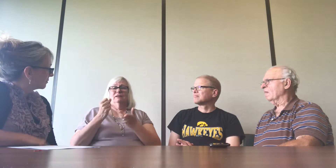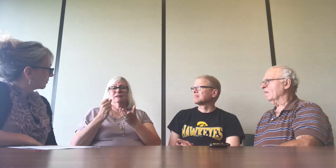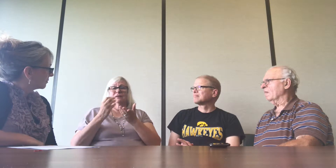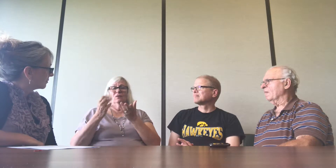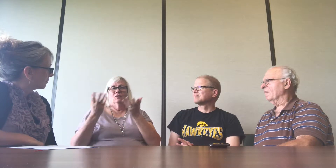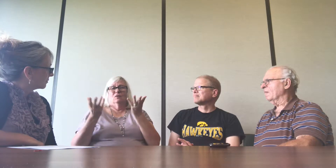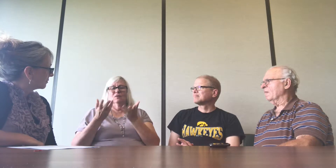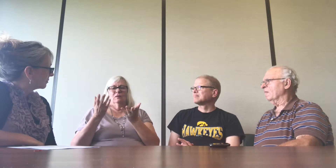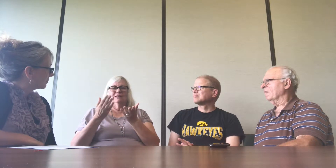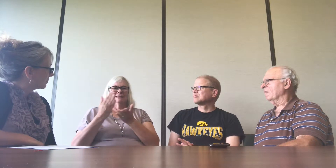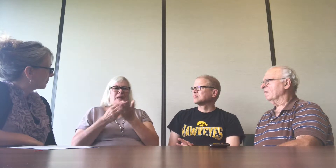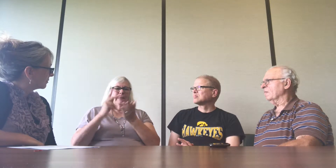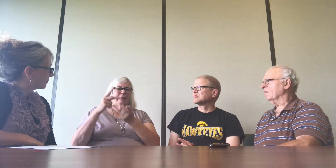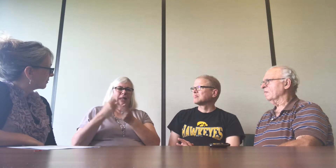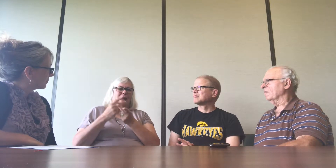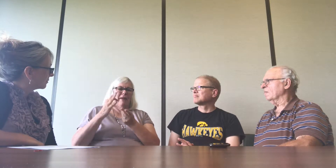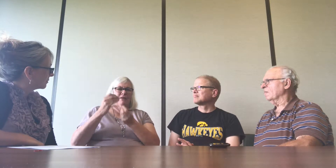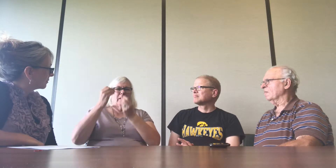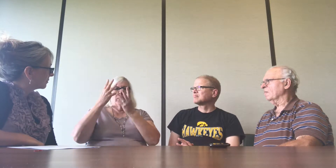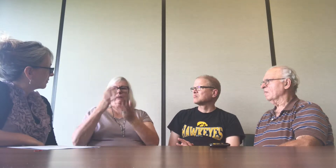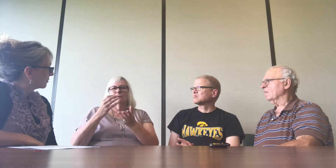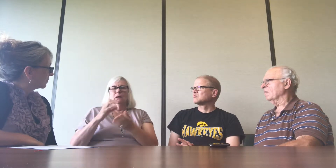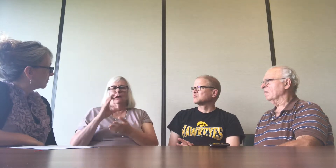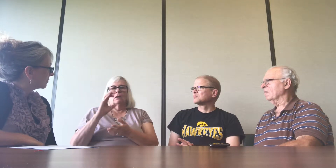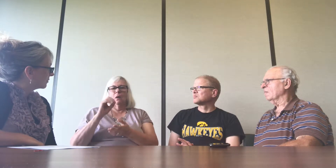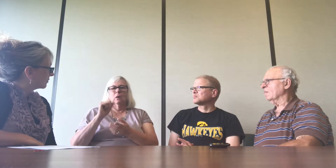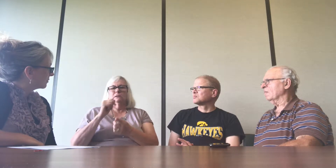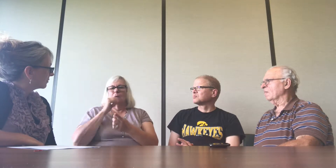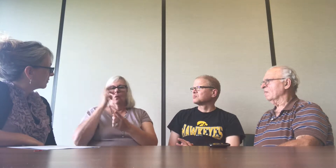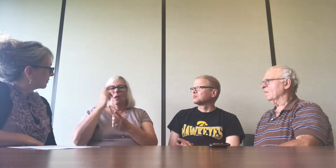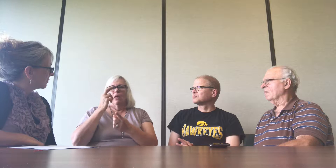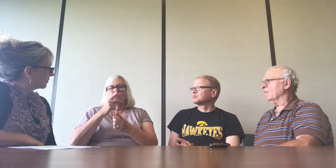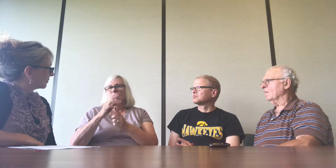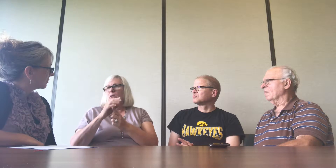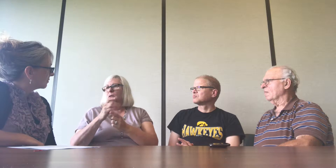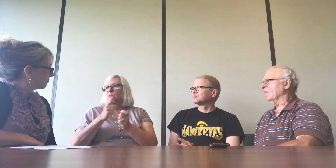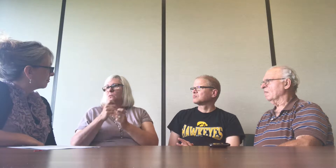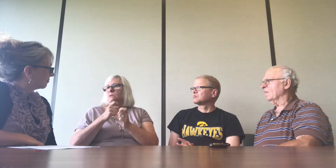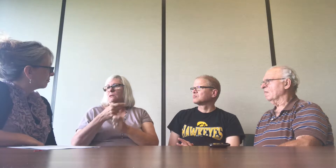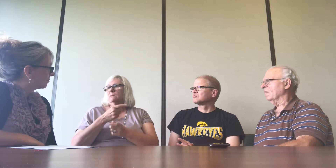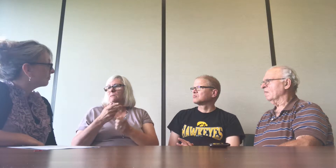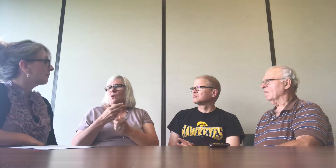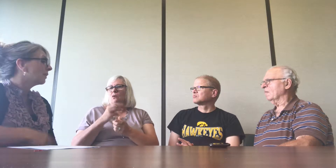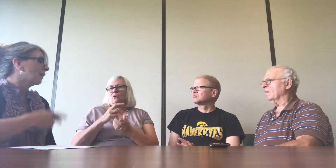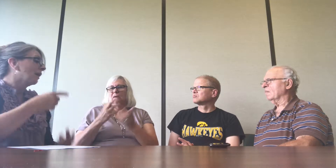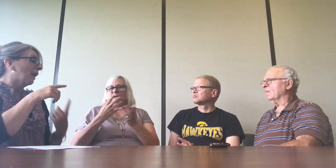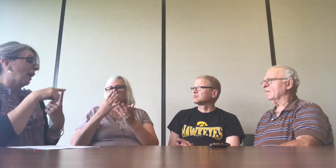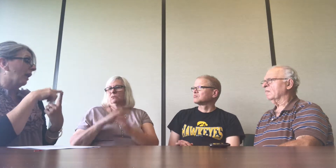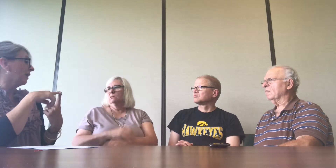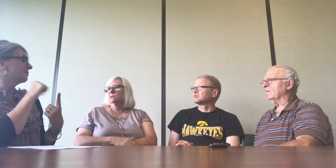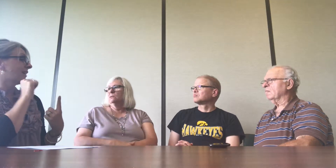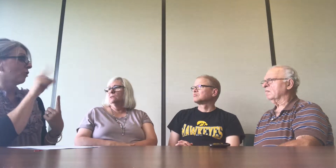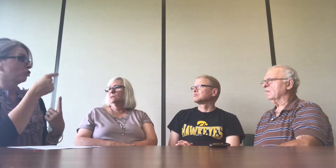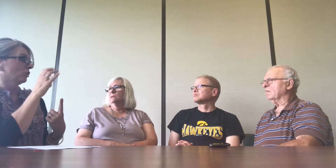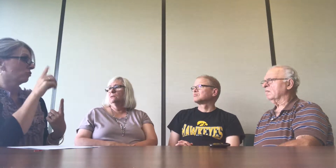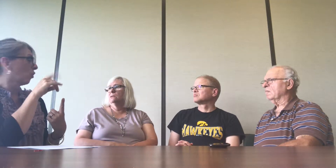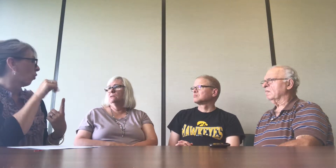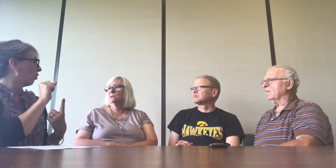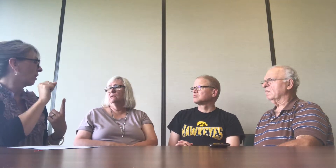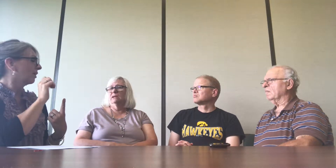that maybe their deaf parents are afraid of them and that they feel oppressed.